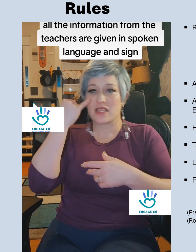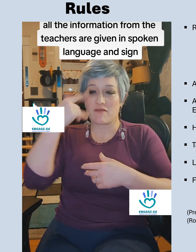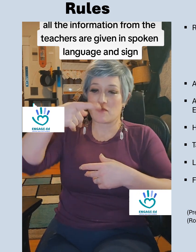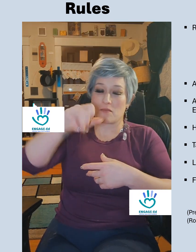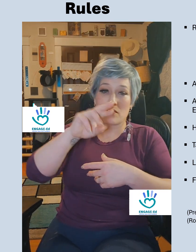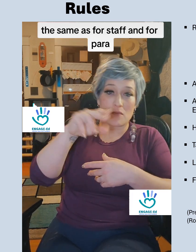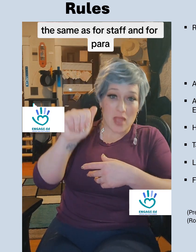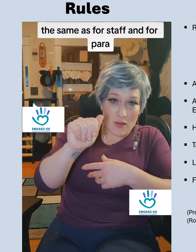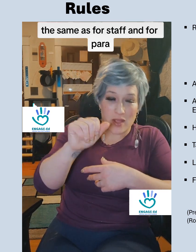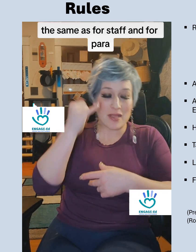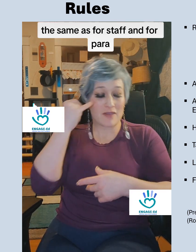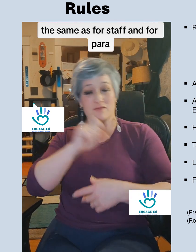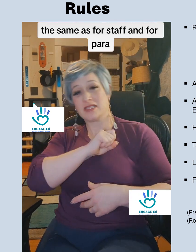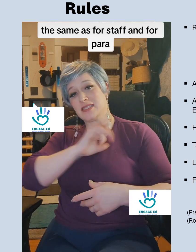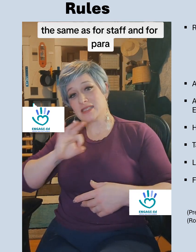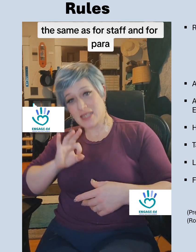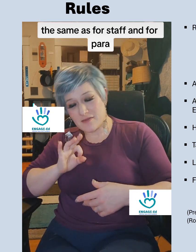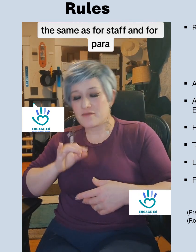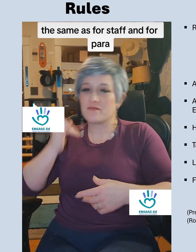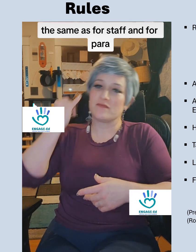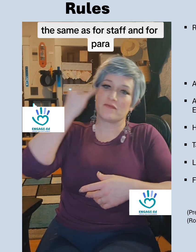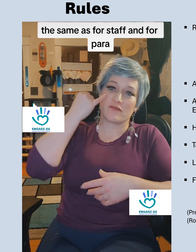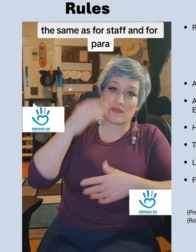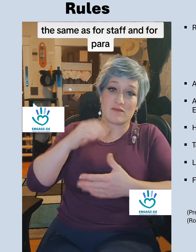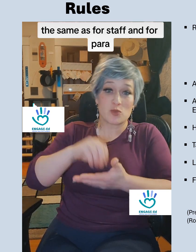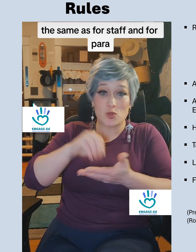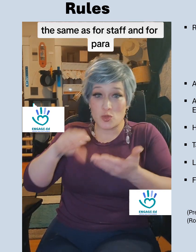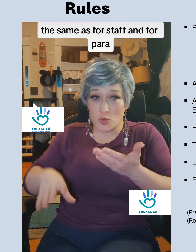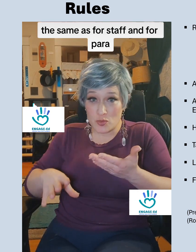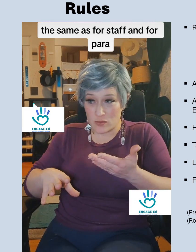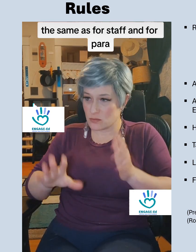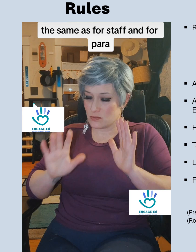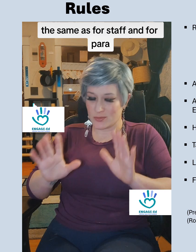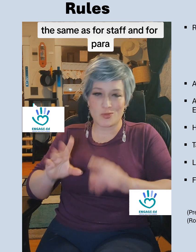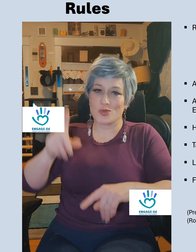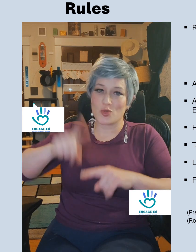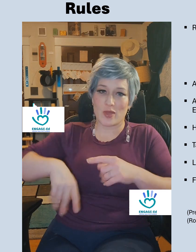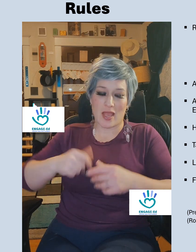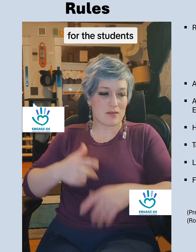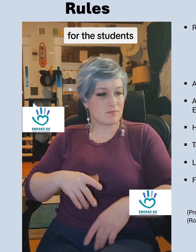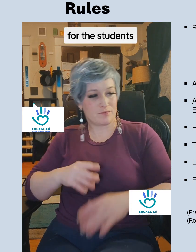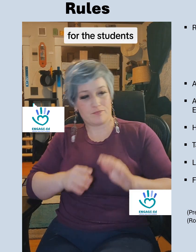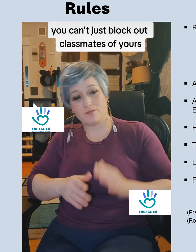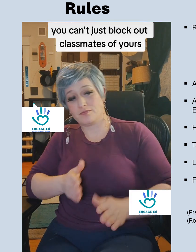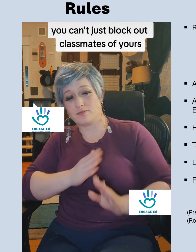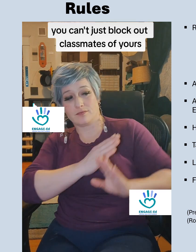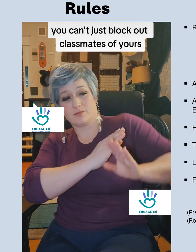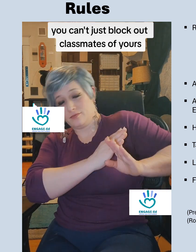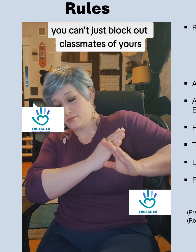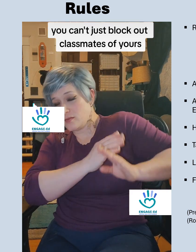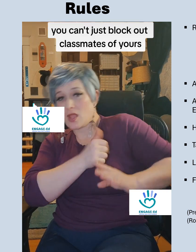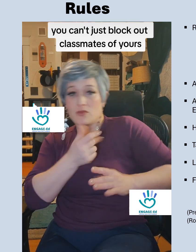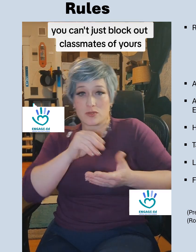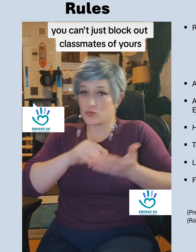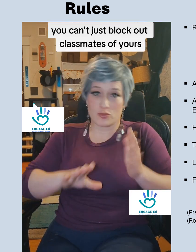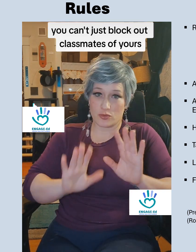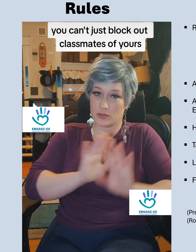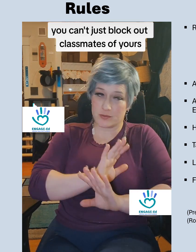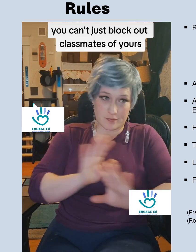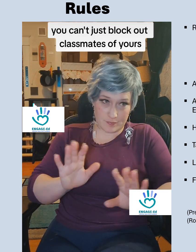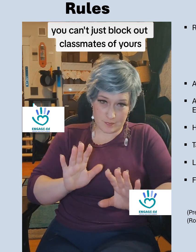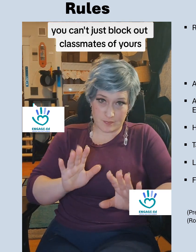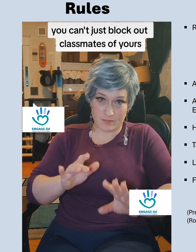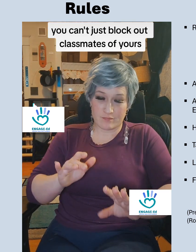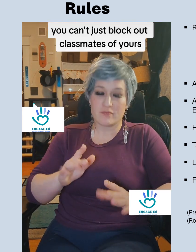sign. The same as for staff and for para for the students. You can't just block